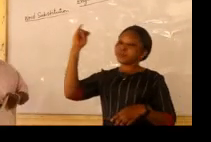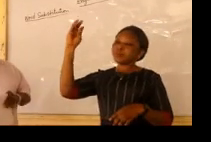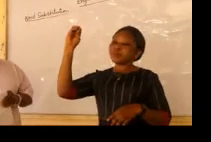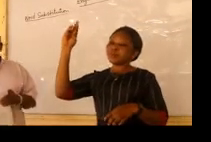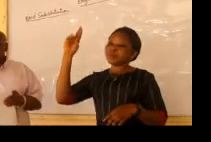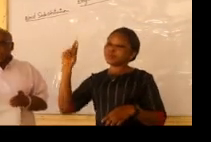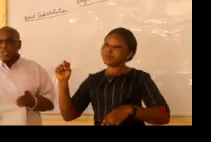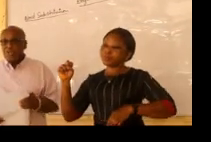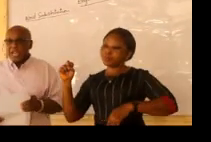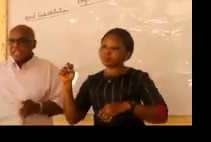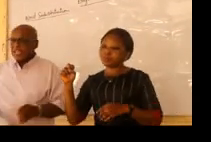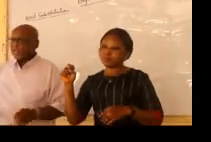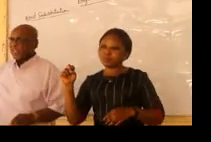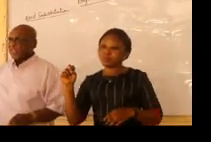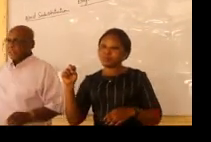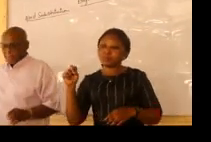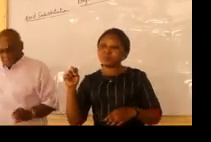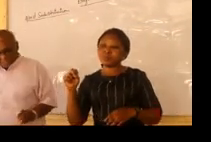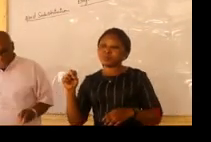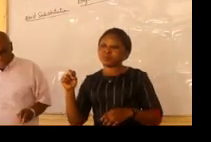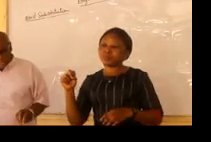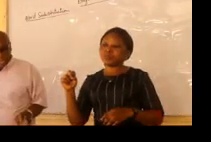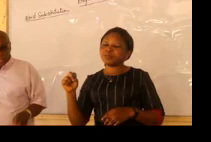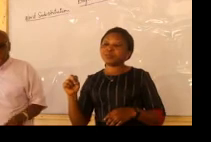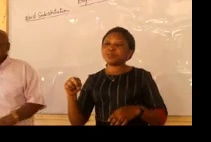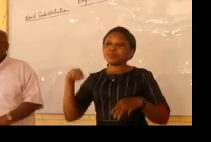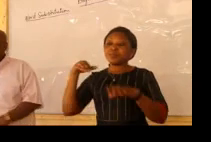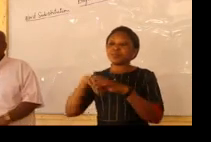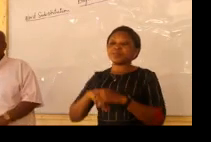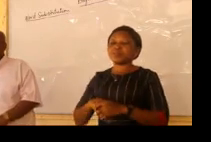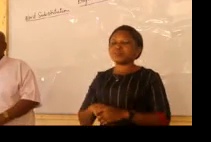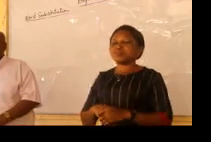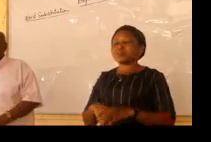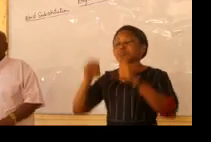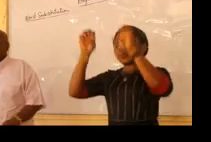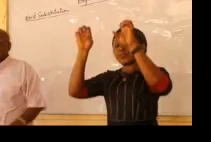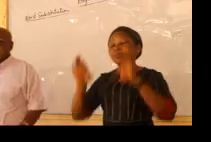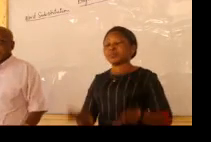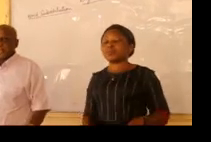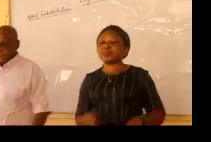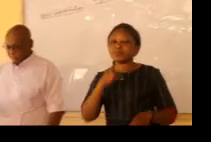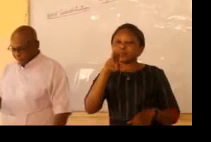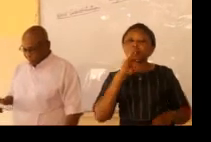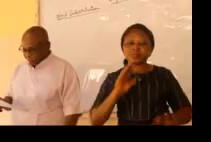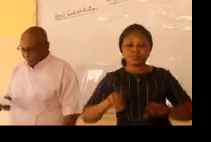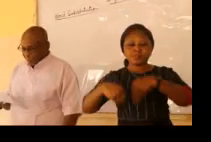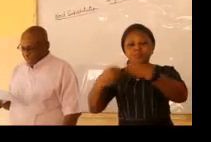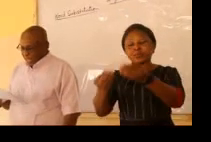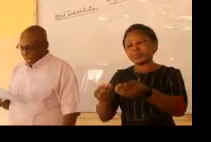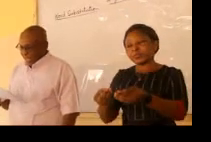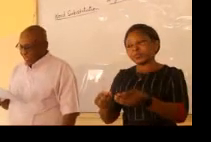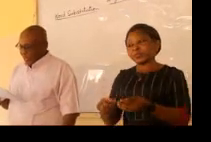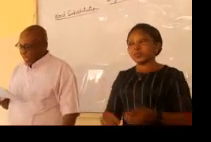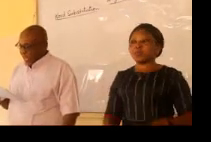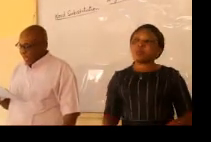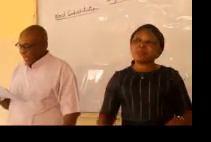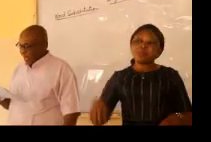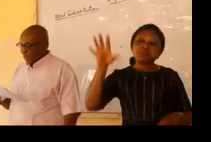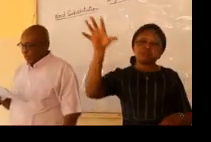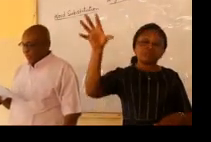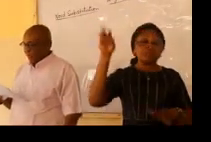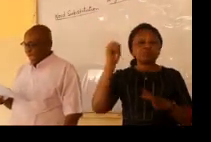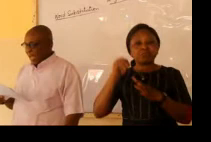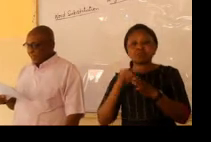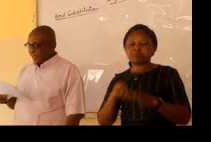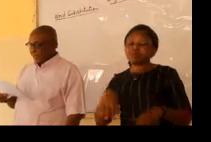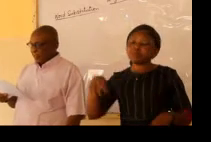In the exam, you are given about 5 or 6 words, and